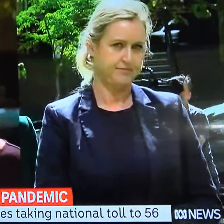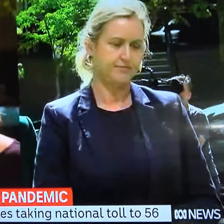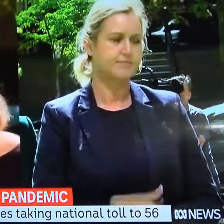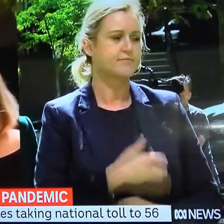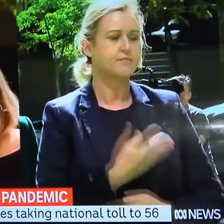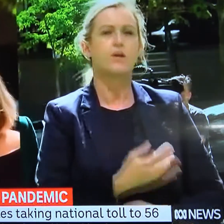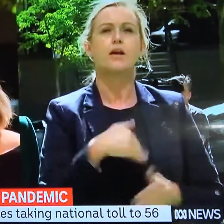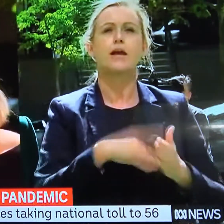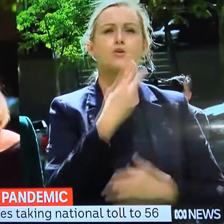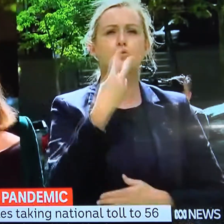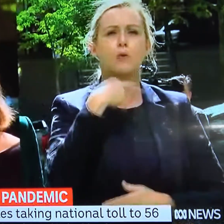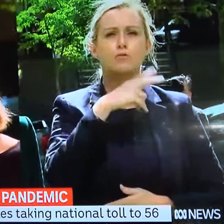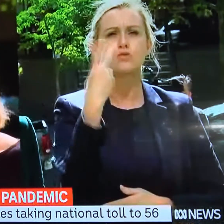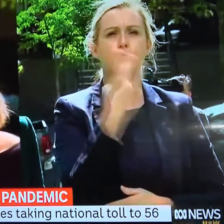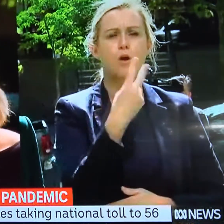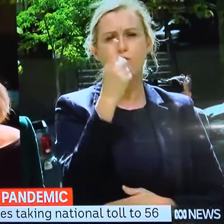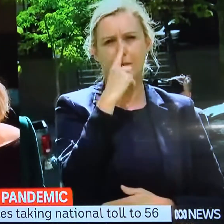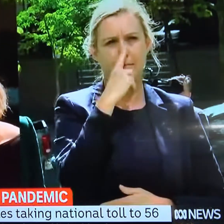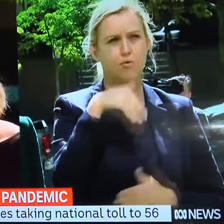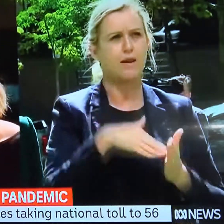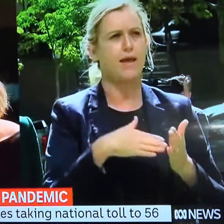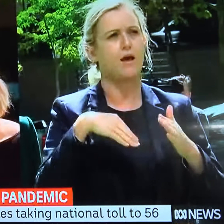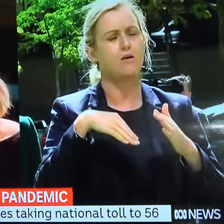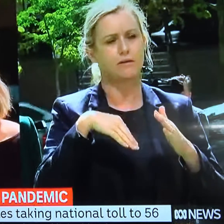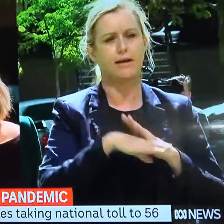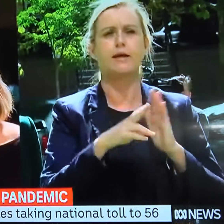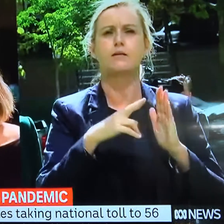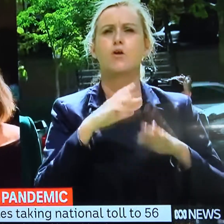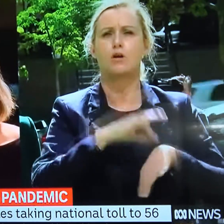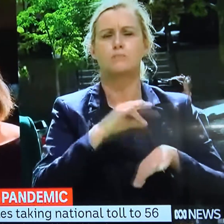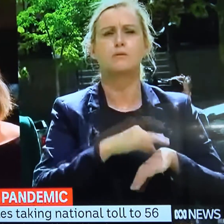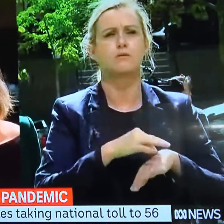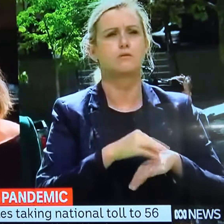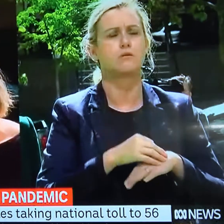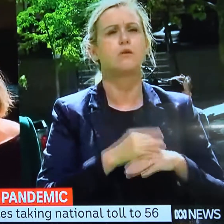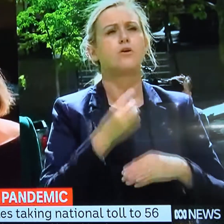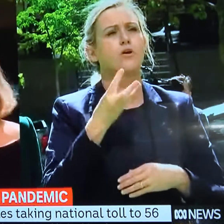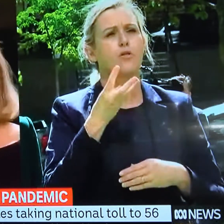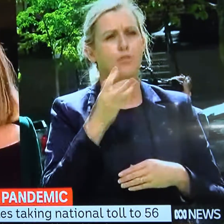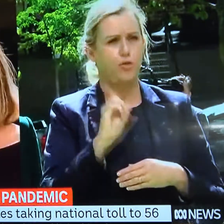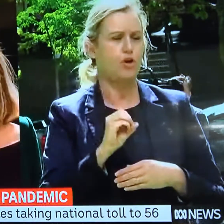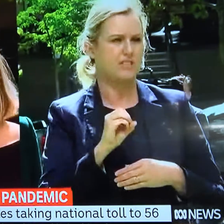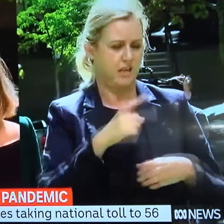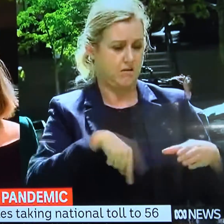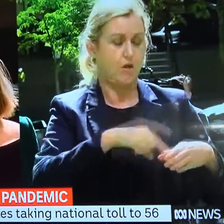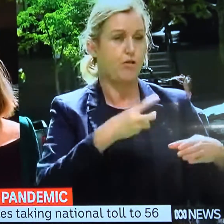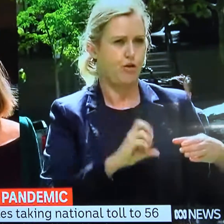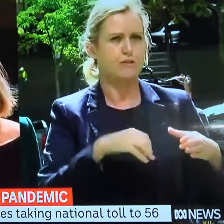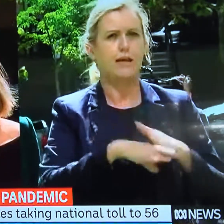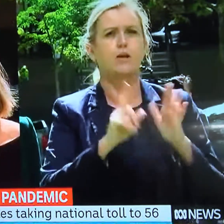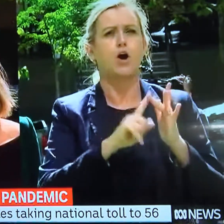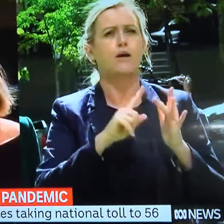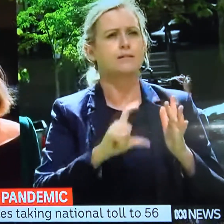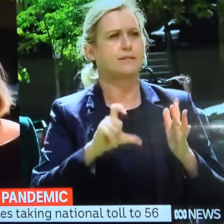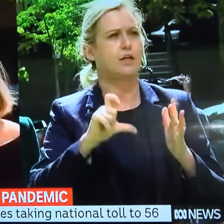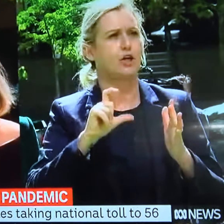currently 212 people being treated by New South Wales Health, including 30 patients in an ICU and